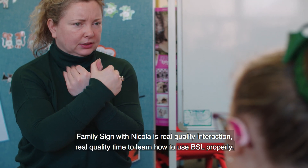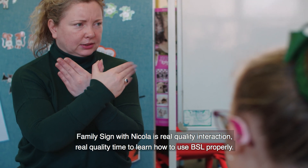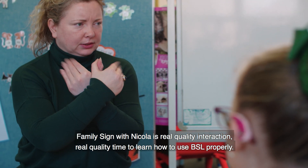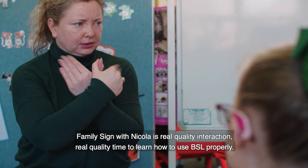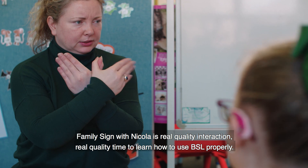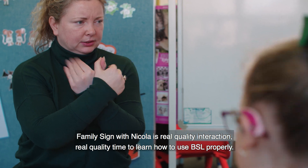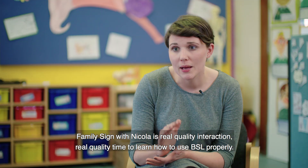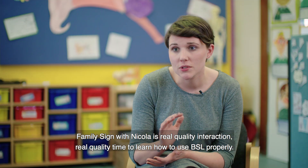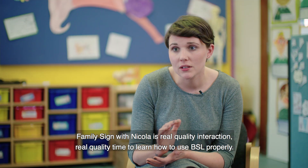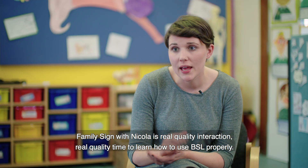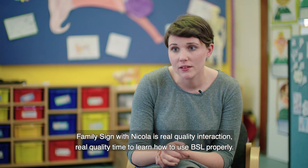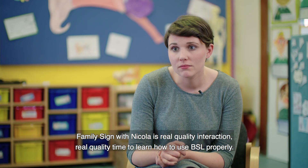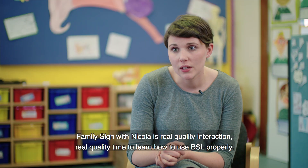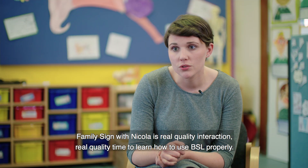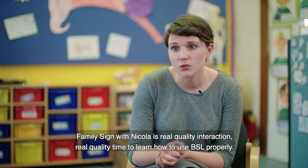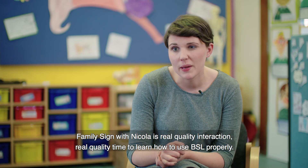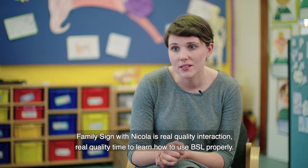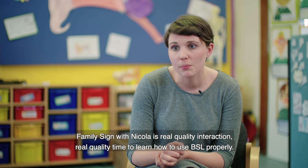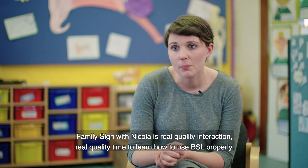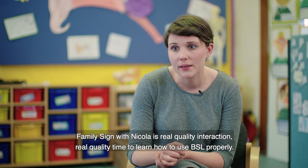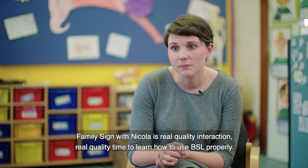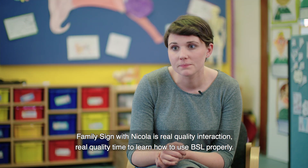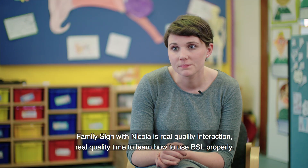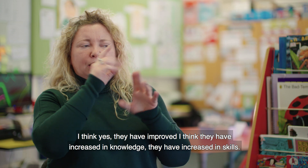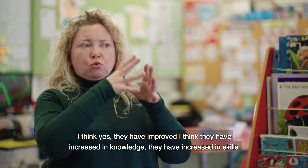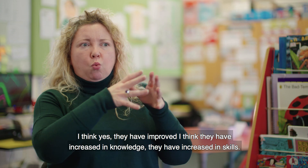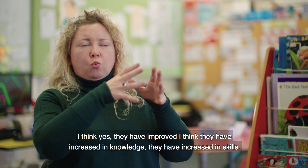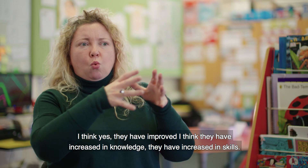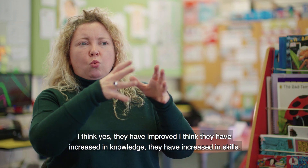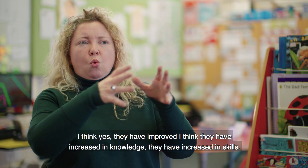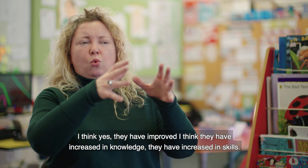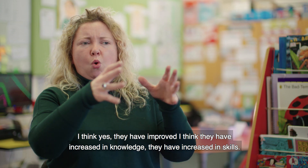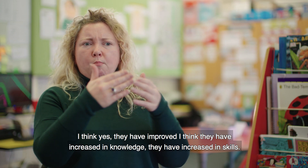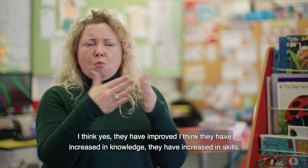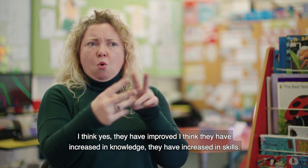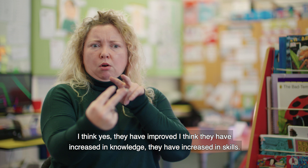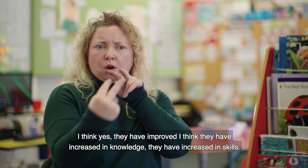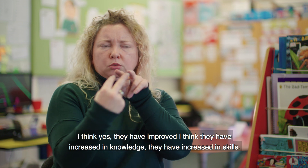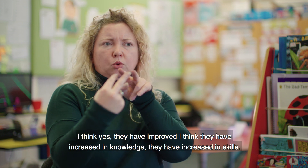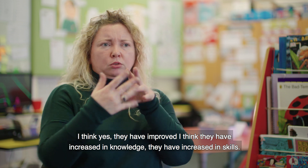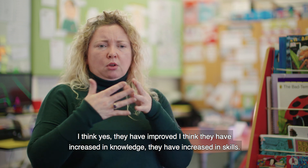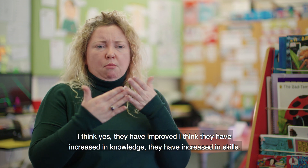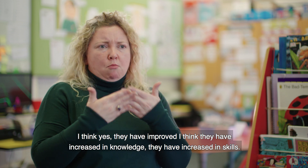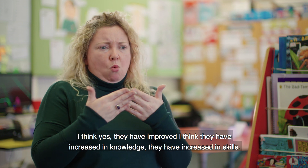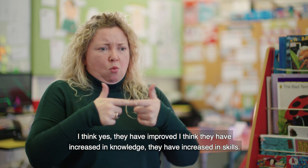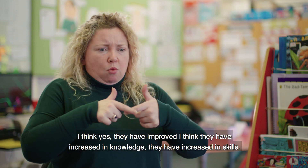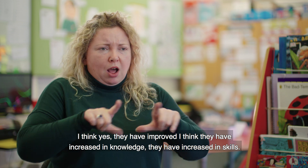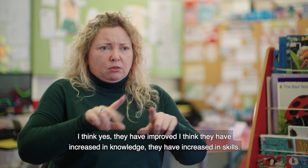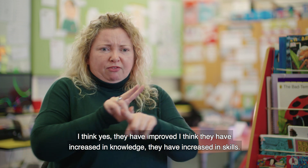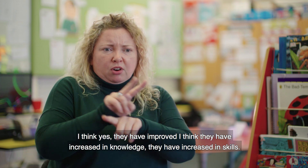quality time to learn how to use BSL properly. I think yes, they have improved. I think they have increased in knowledge, they